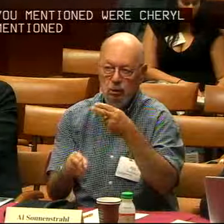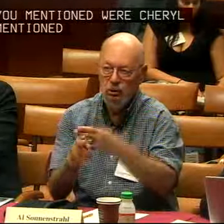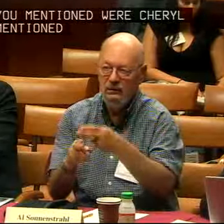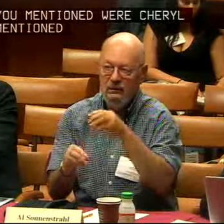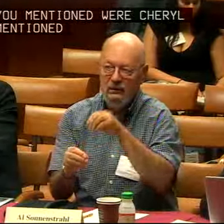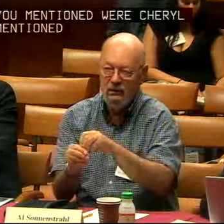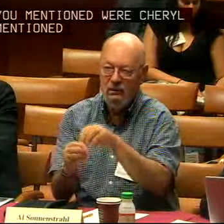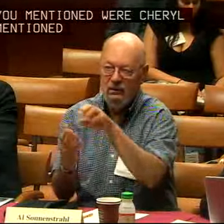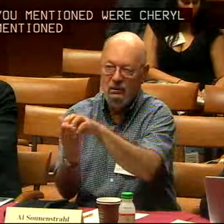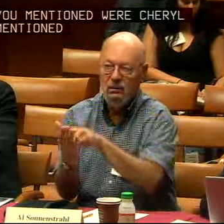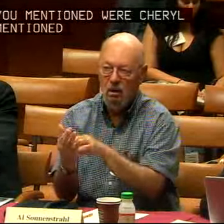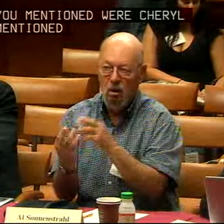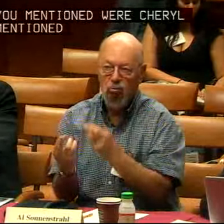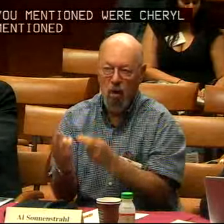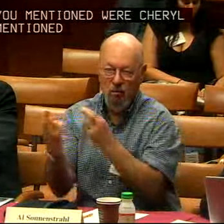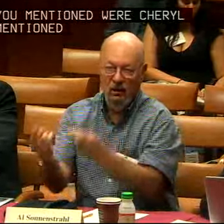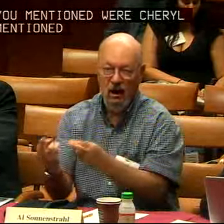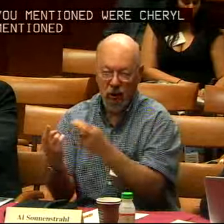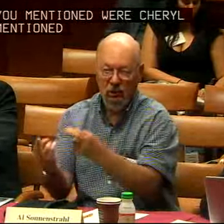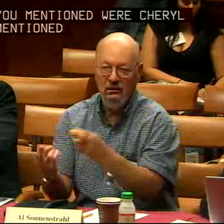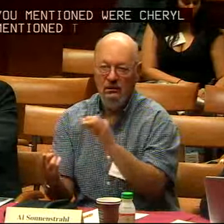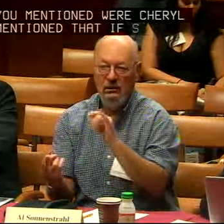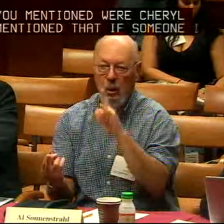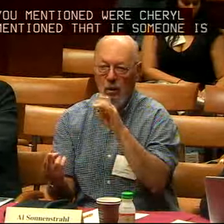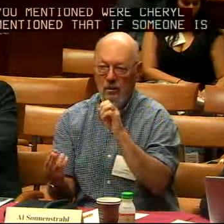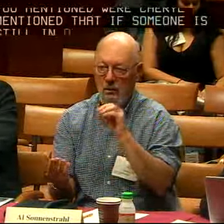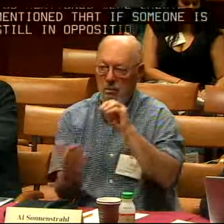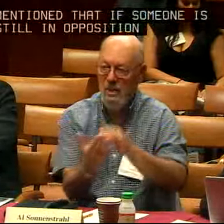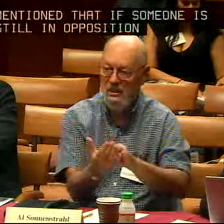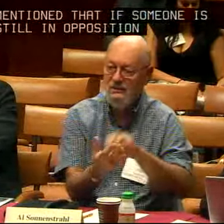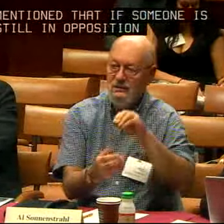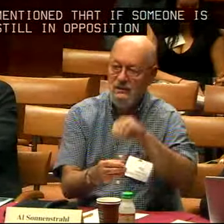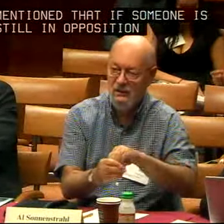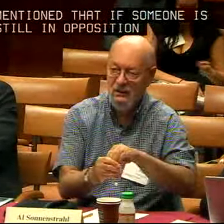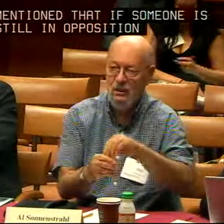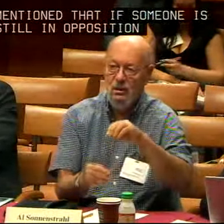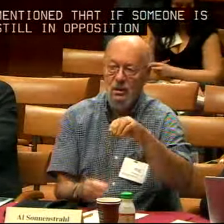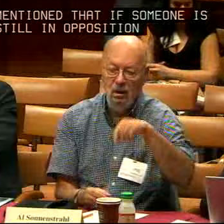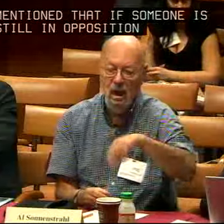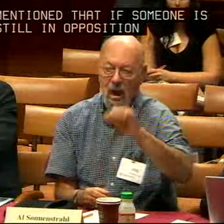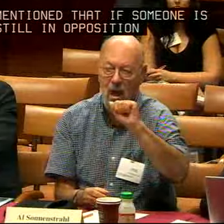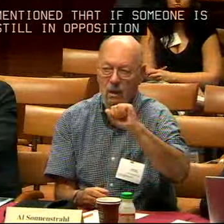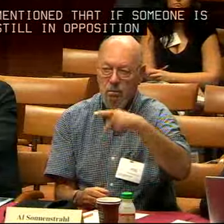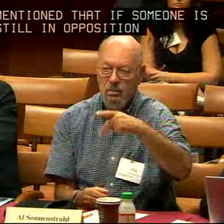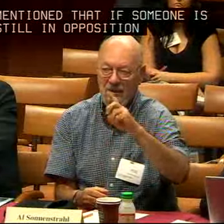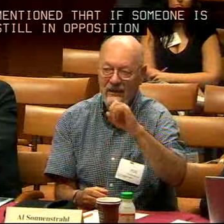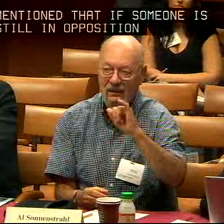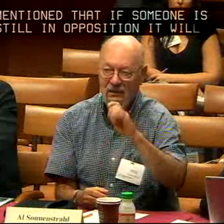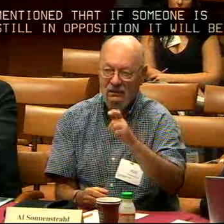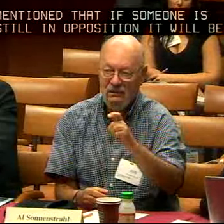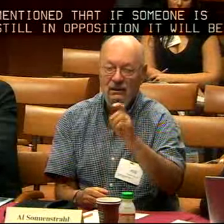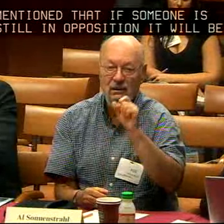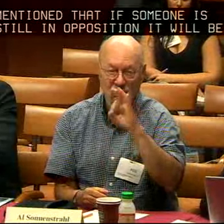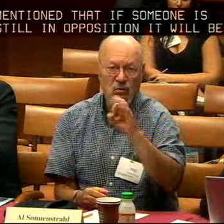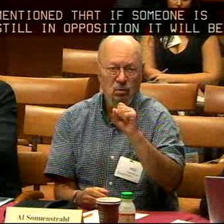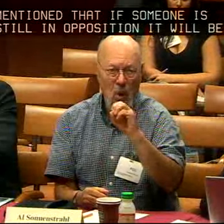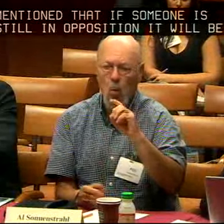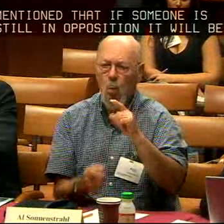opposition, that it wouldn't be mentioned in the recommendation, that it could be possibly placed in an appendix.